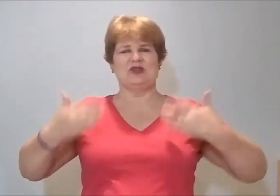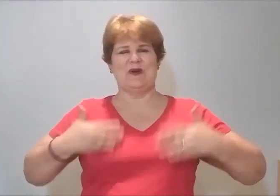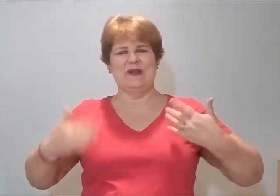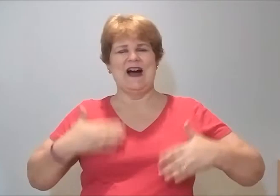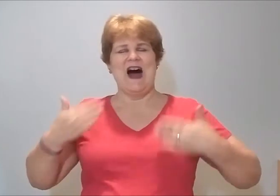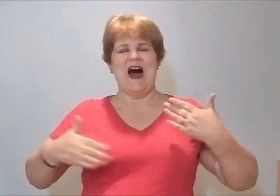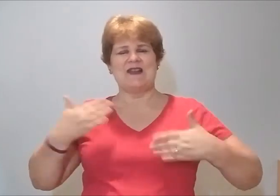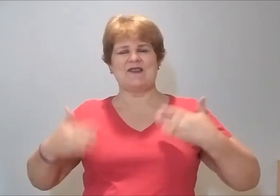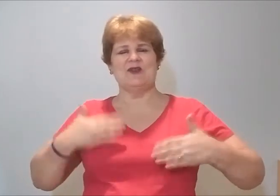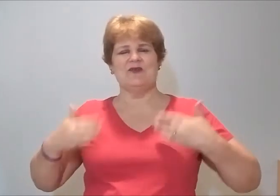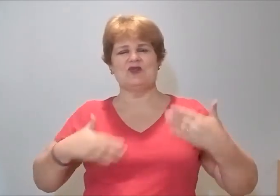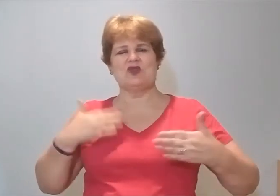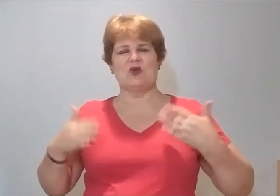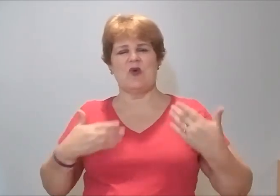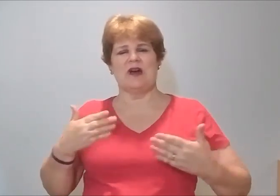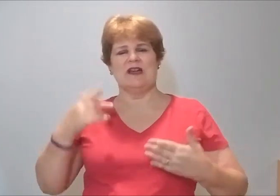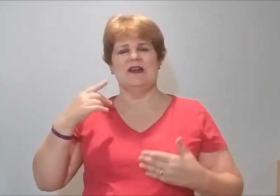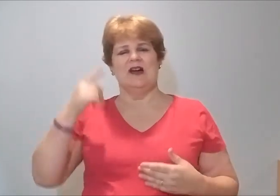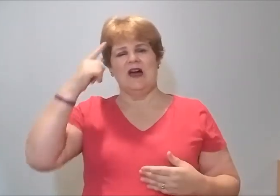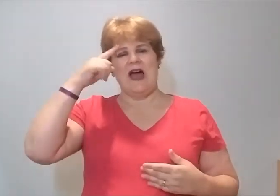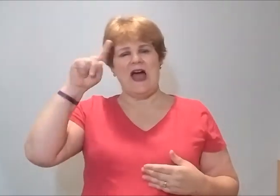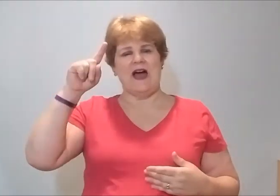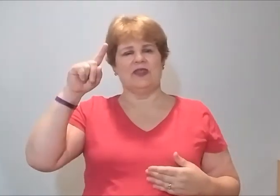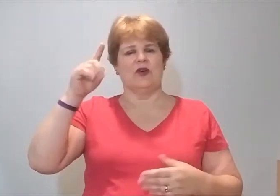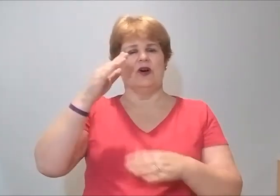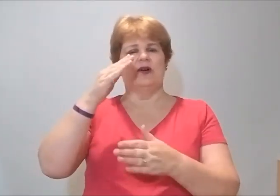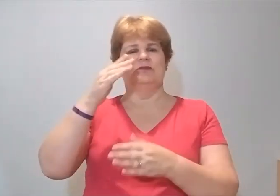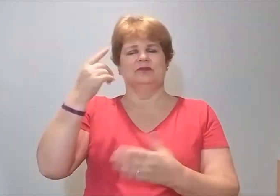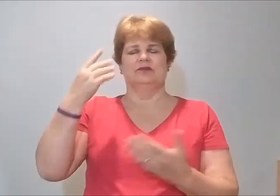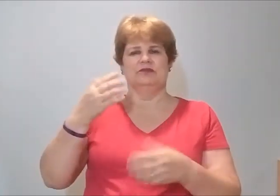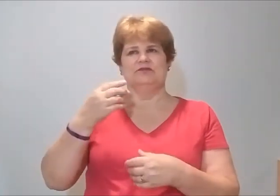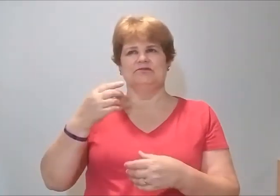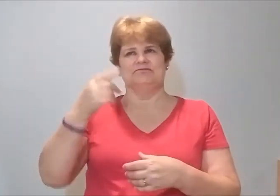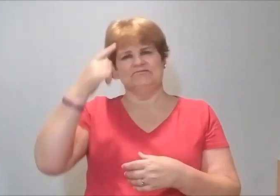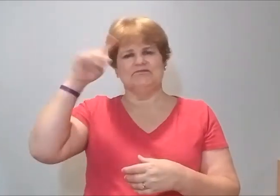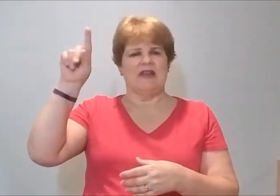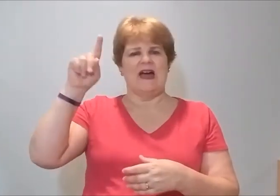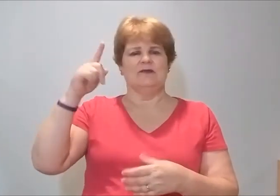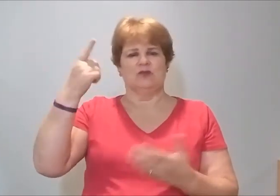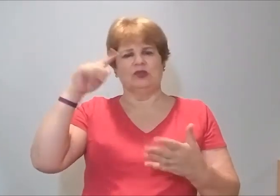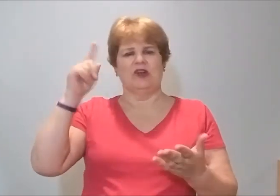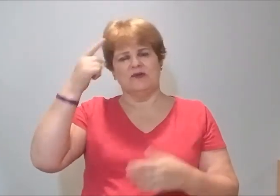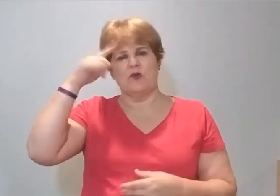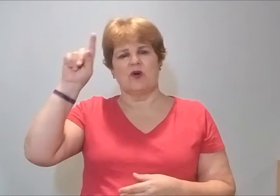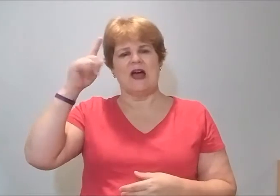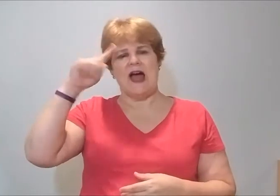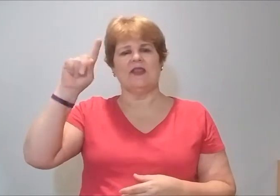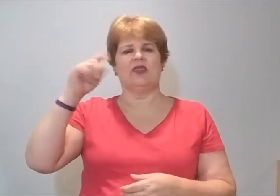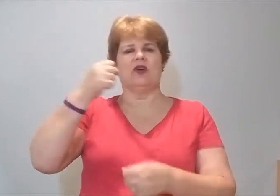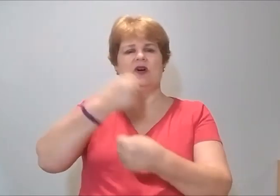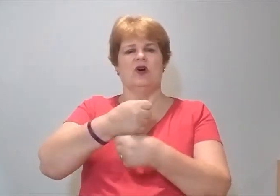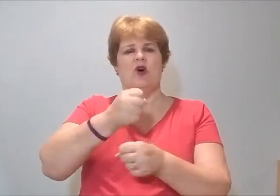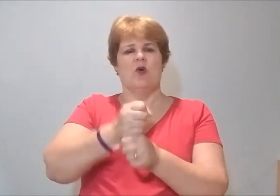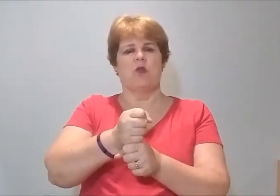soul. I sing for joy at the, we'll sign for, at the